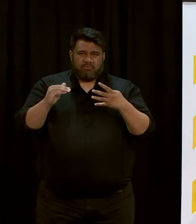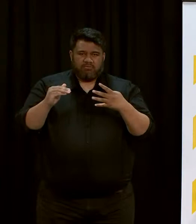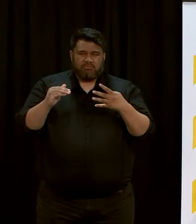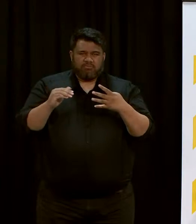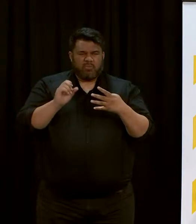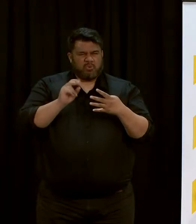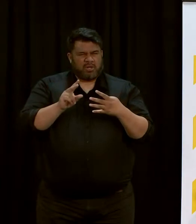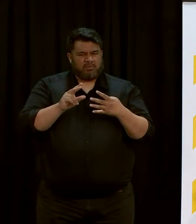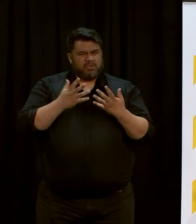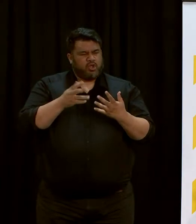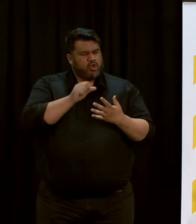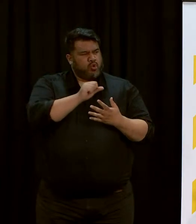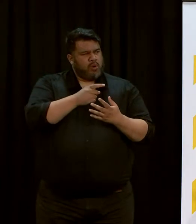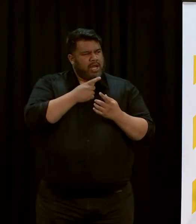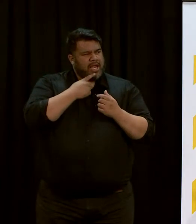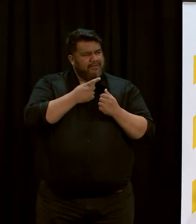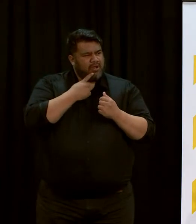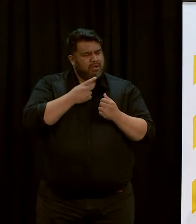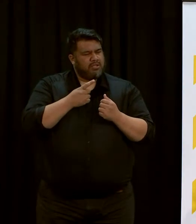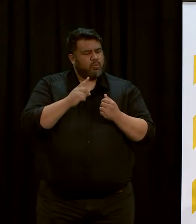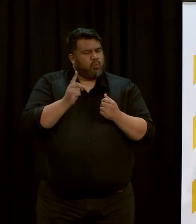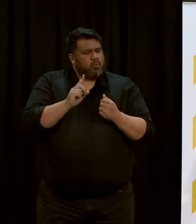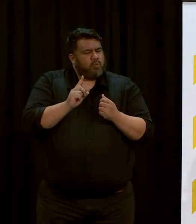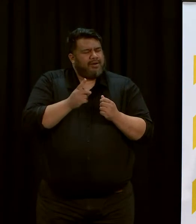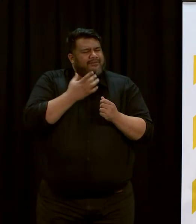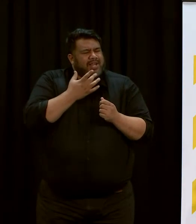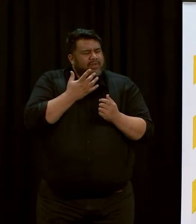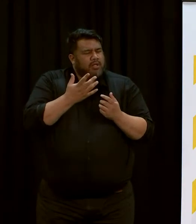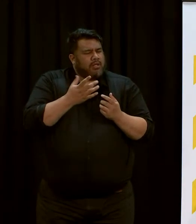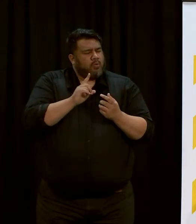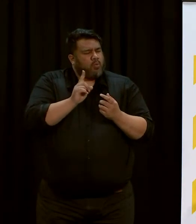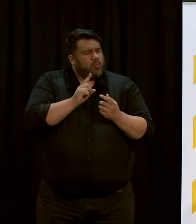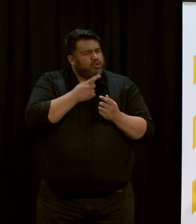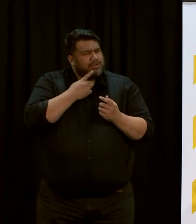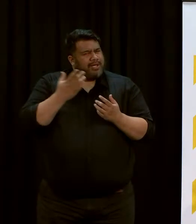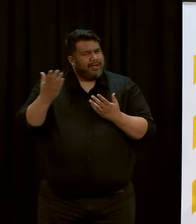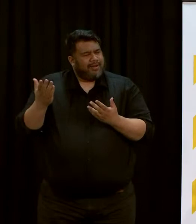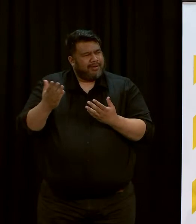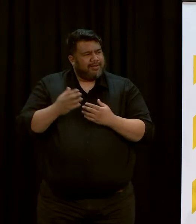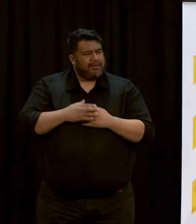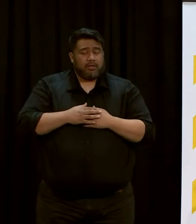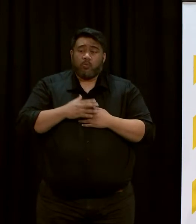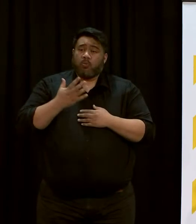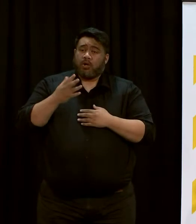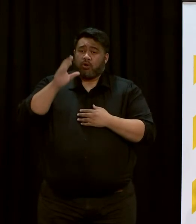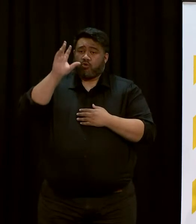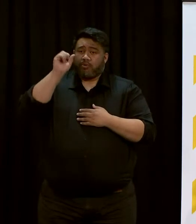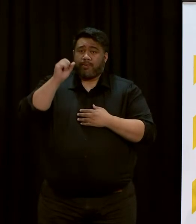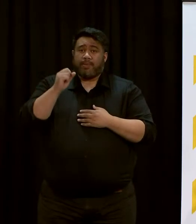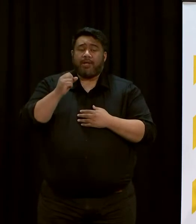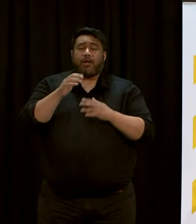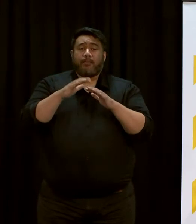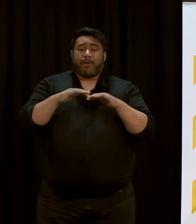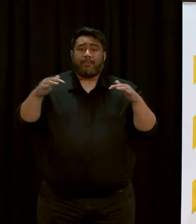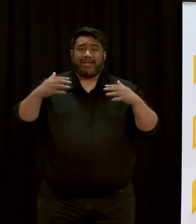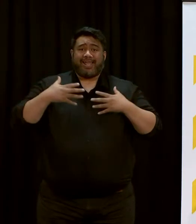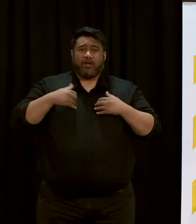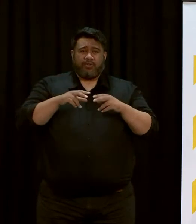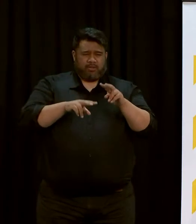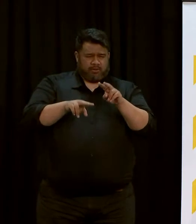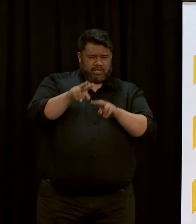the tenor of your advice was around that? Well, the first point I would make is that every time we do a public health risk assessment